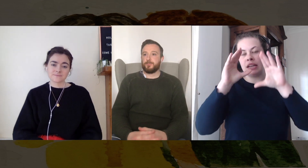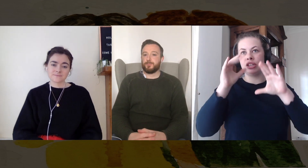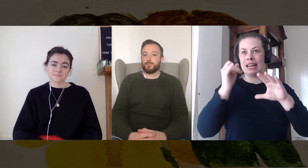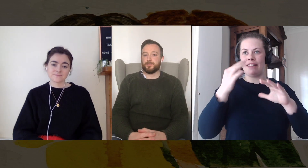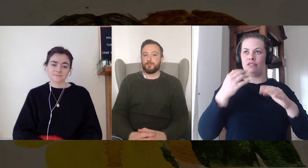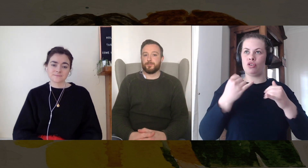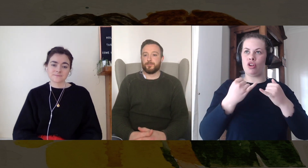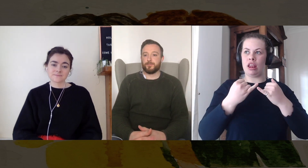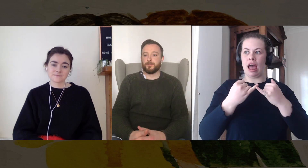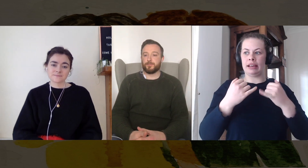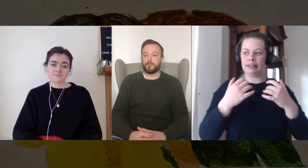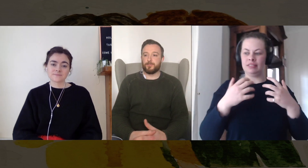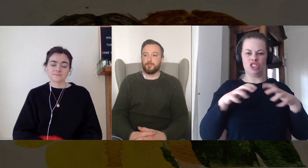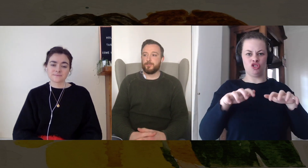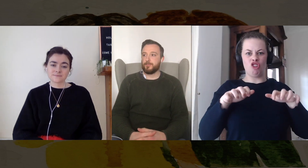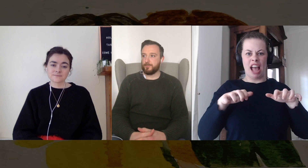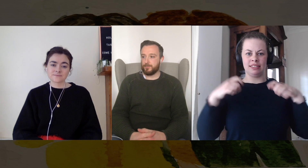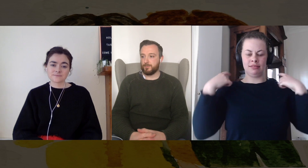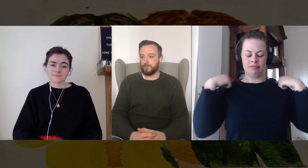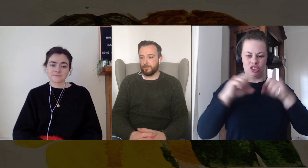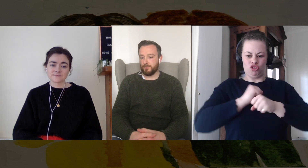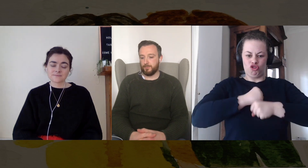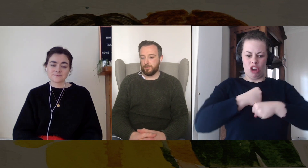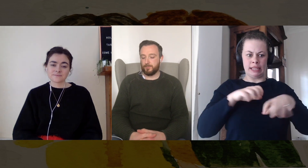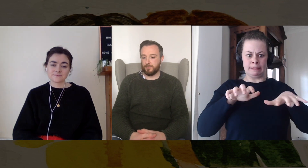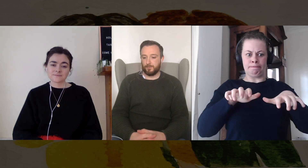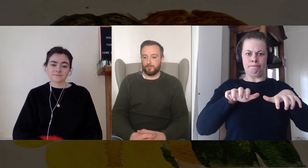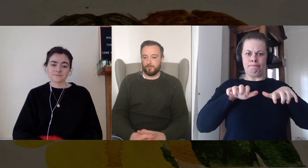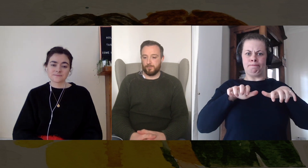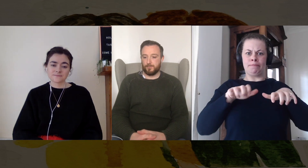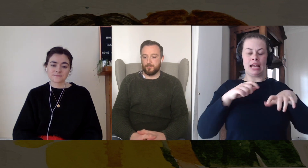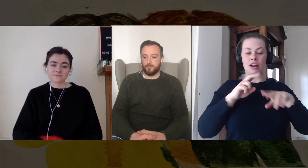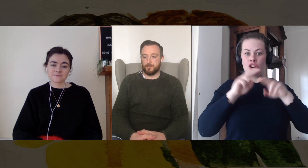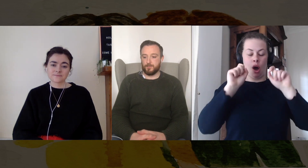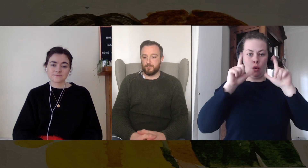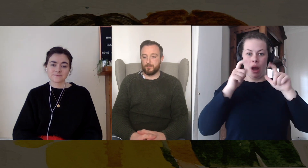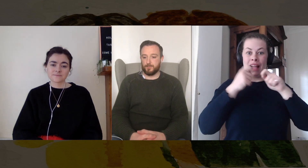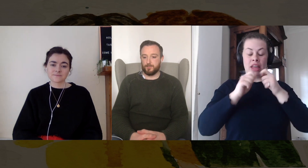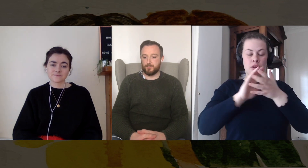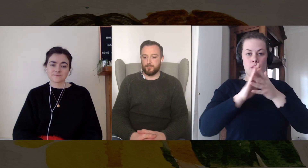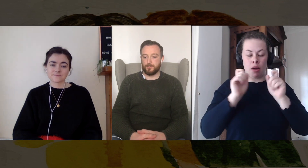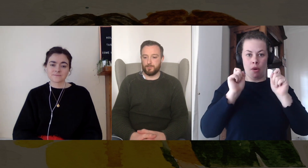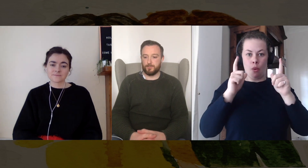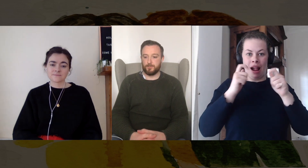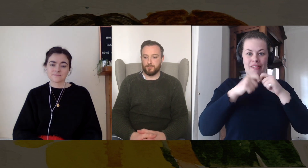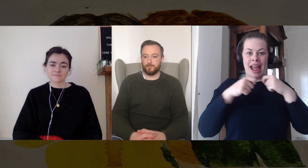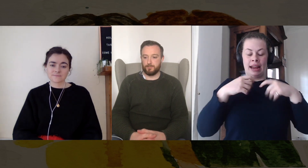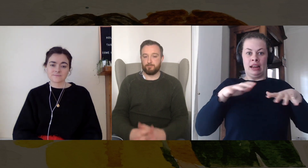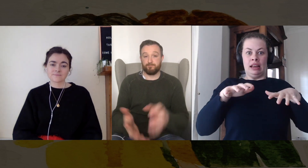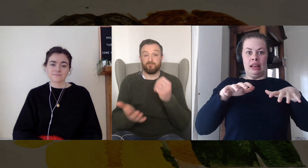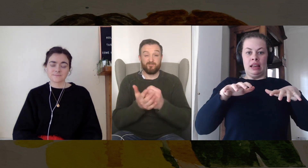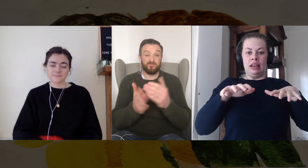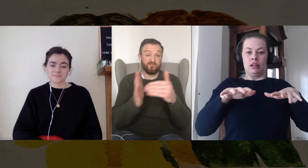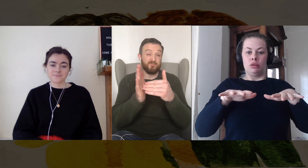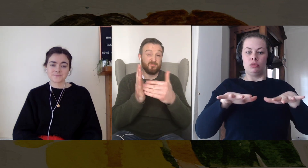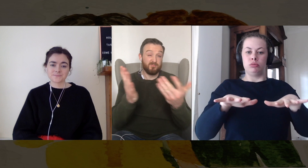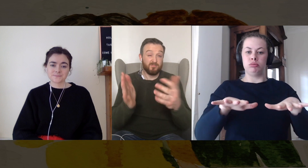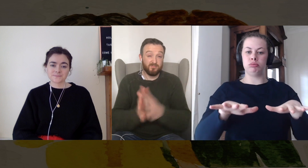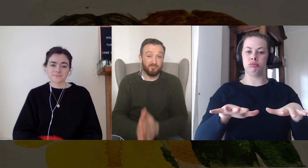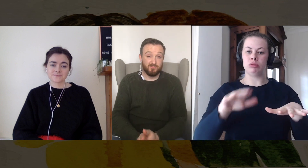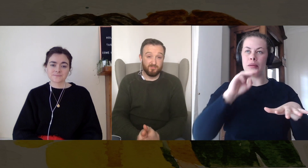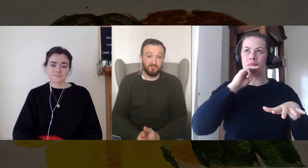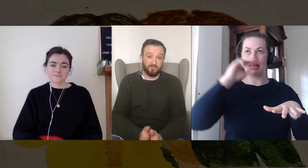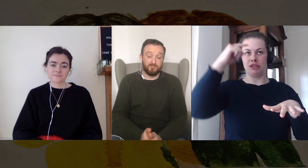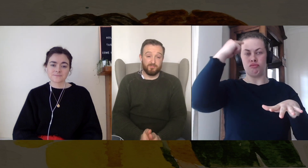to interact with your own body. Right. And obviously your brain as well. Yeah. So Well, it's all interconnected, right? exactly. Because if I can imagine if you're like